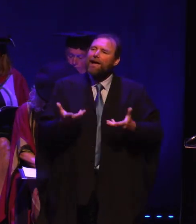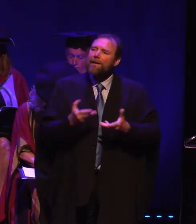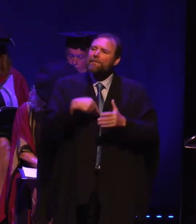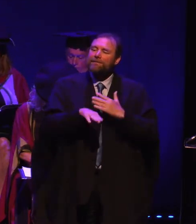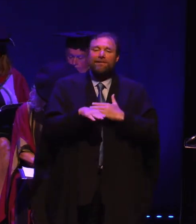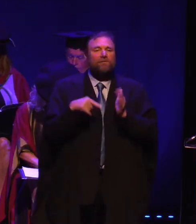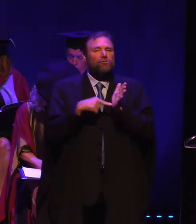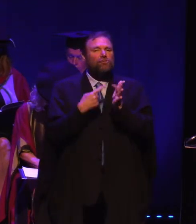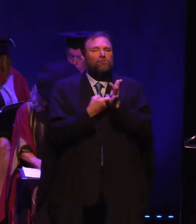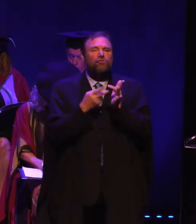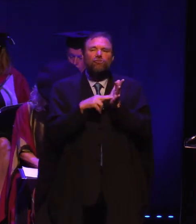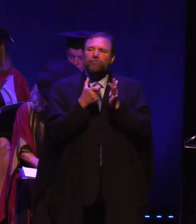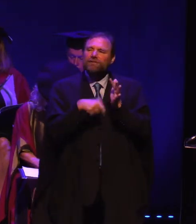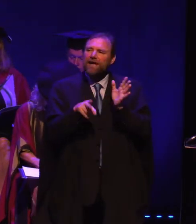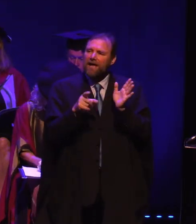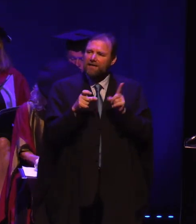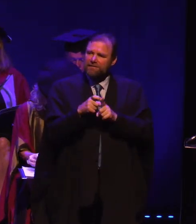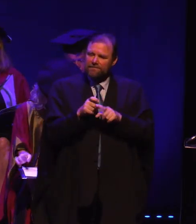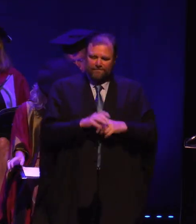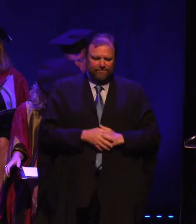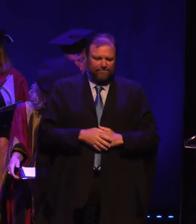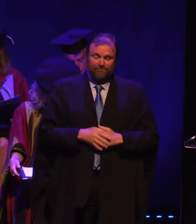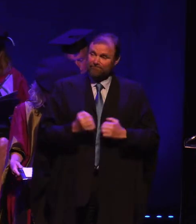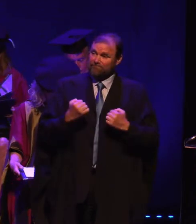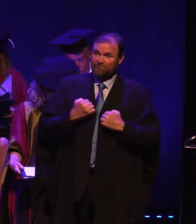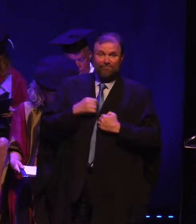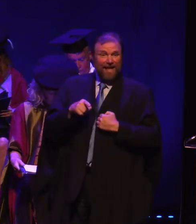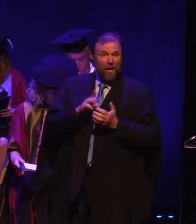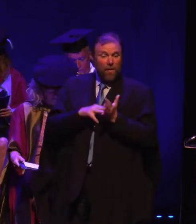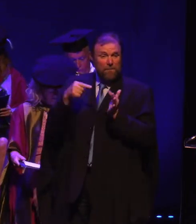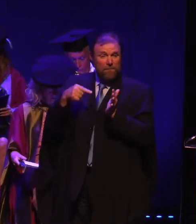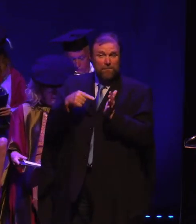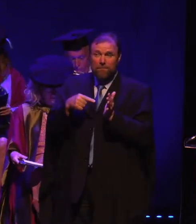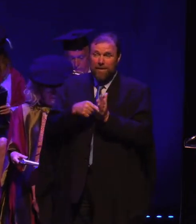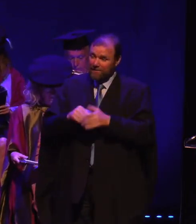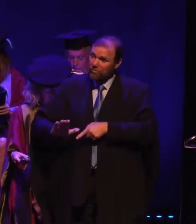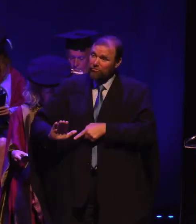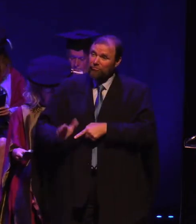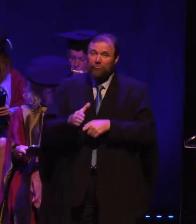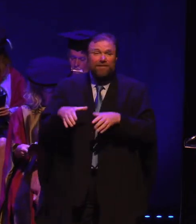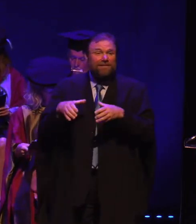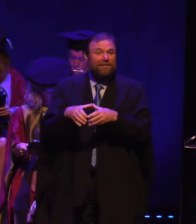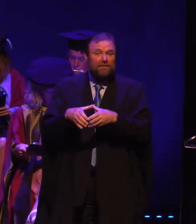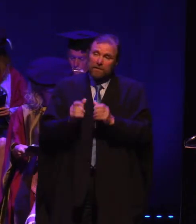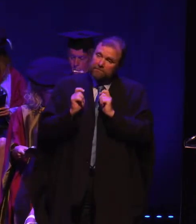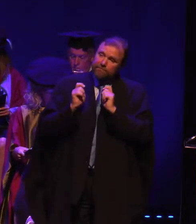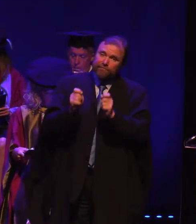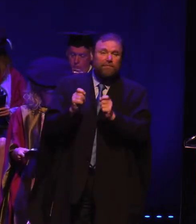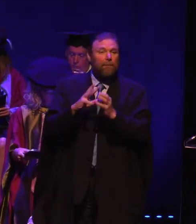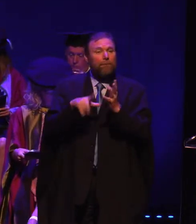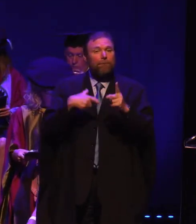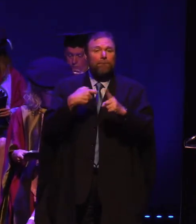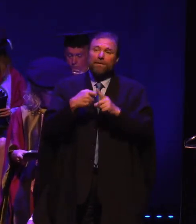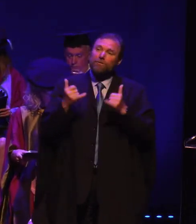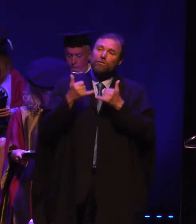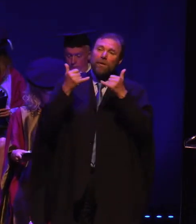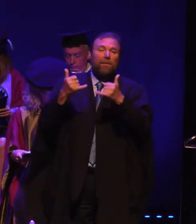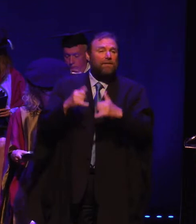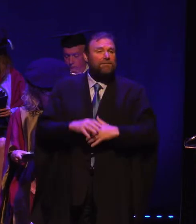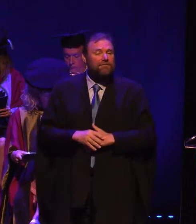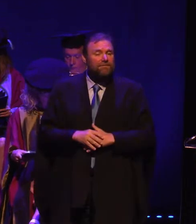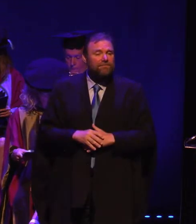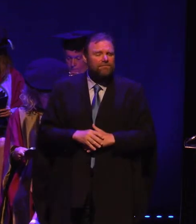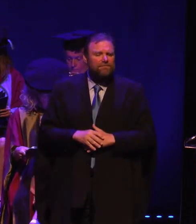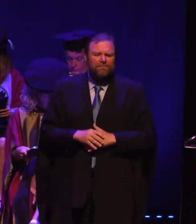men's cricket team were crowned Bucks National Champions in 2023. Many Cardiff Met alumni